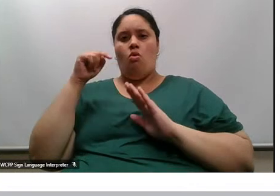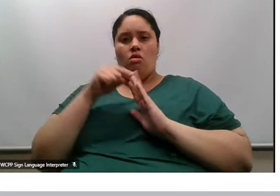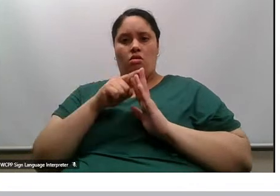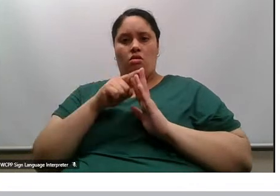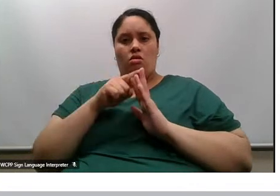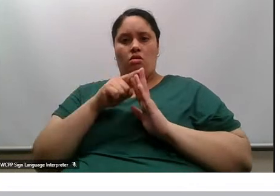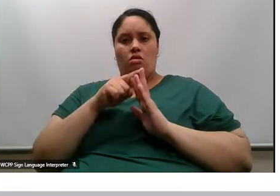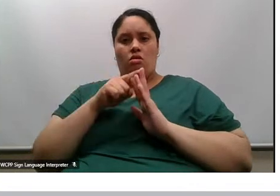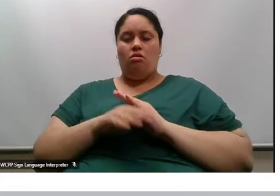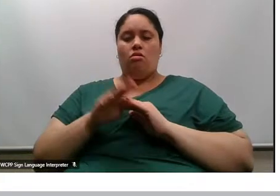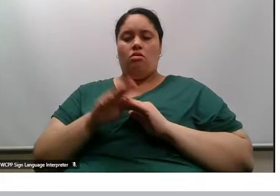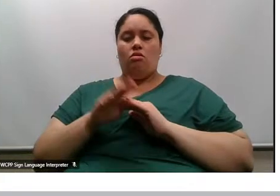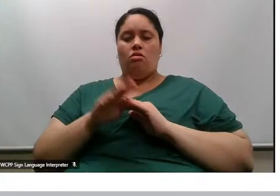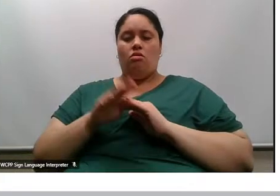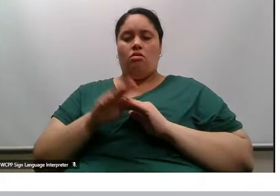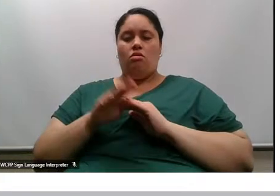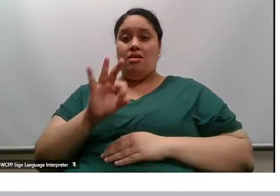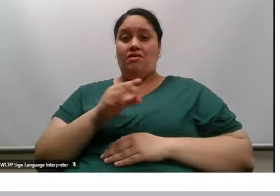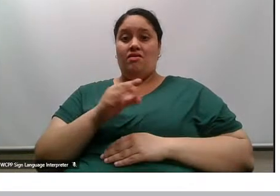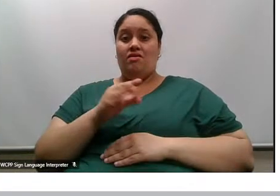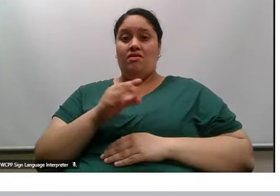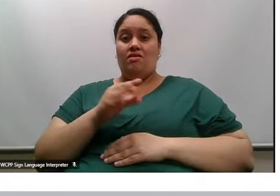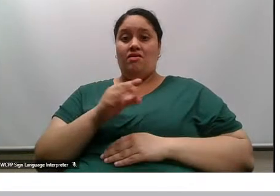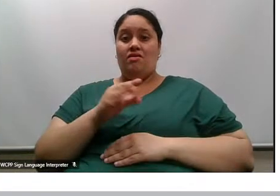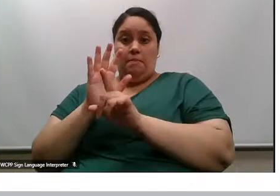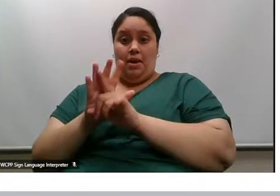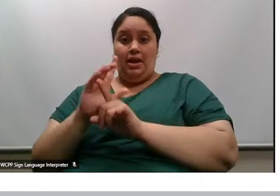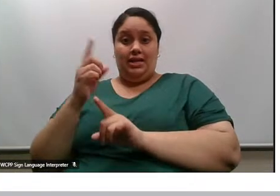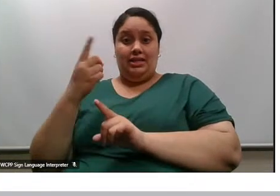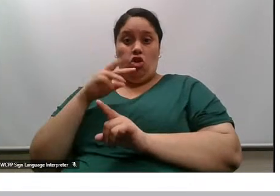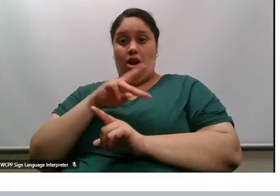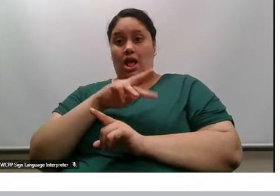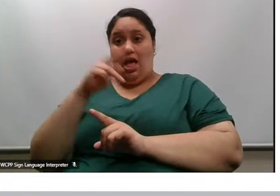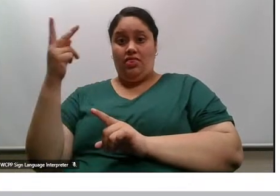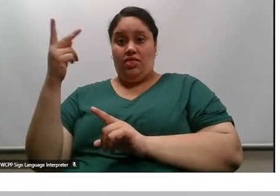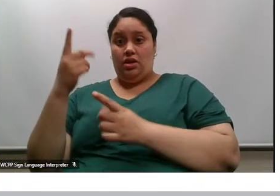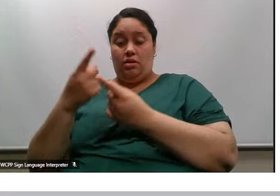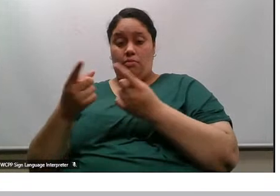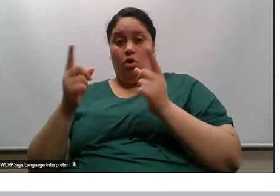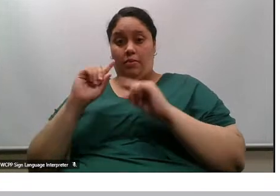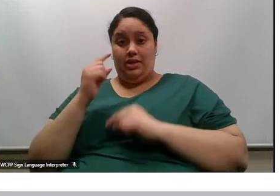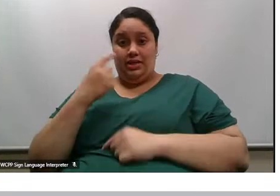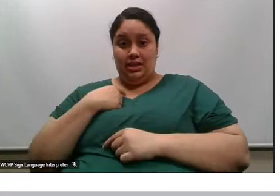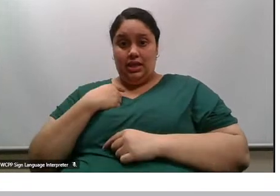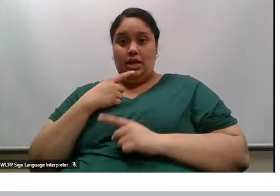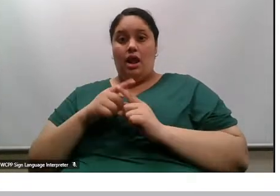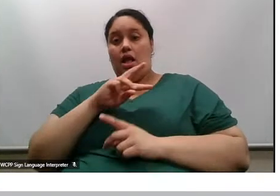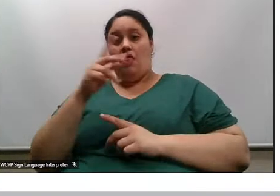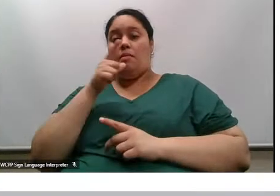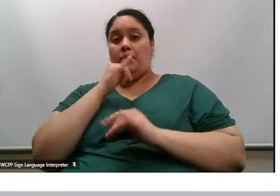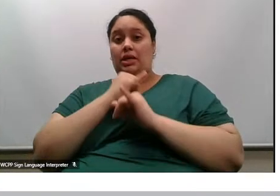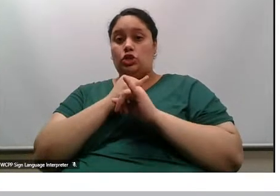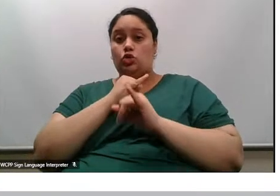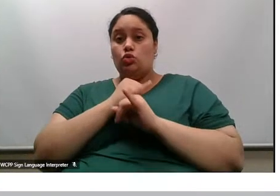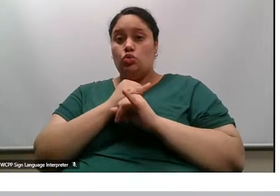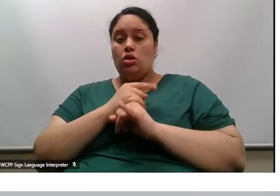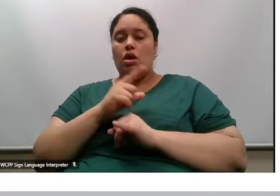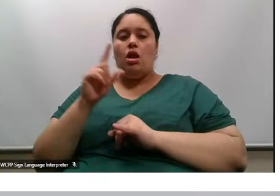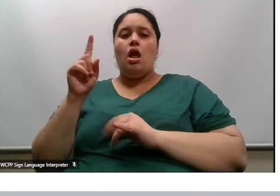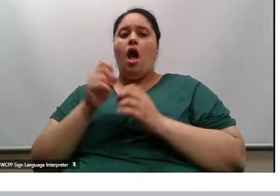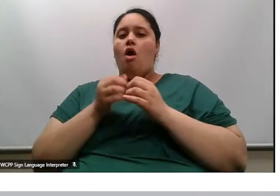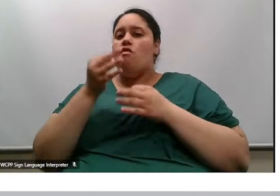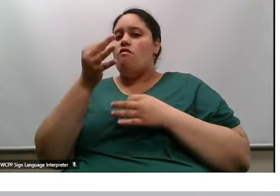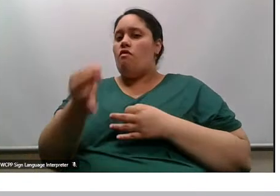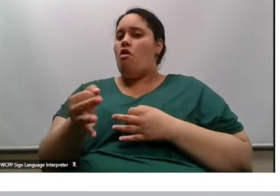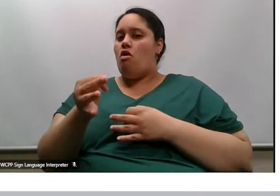on whether that has had an impact at other departments and other public entities, to what extent is